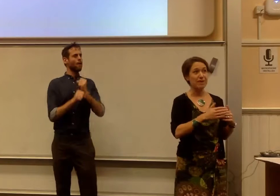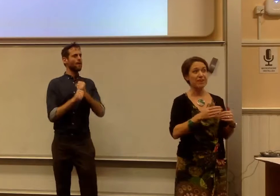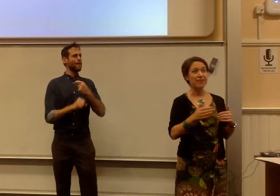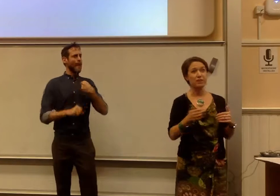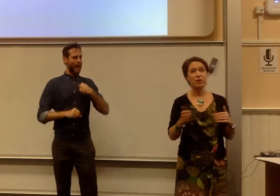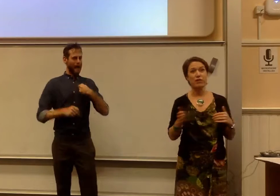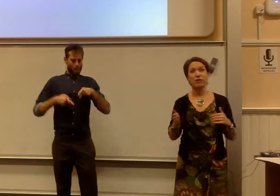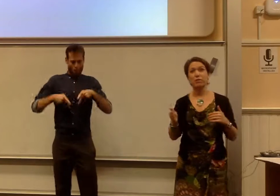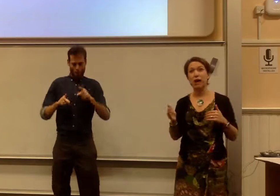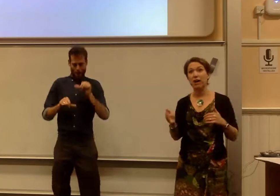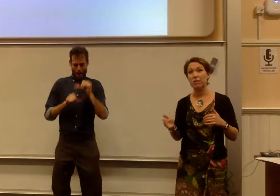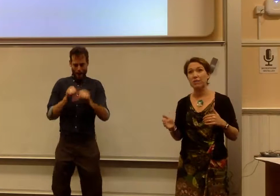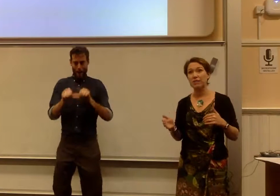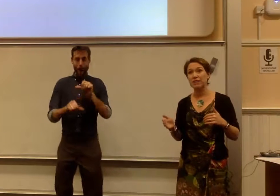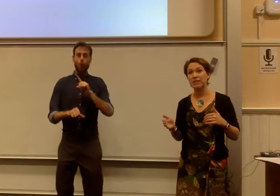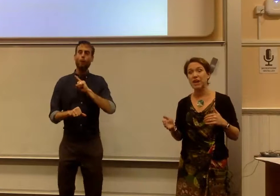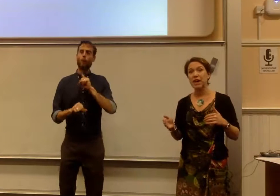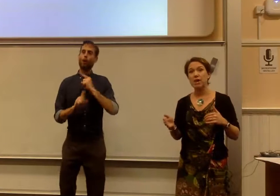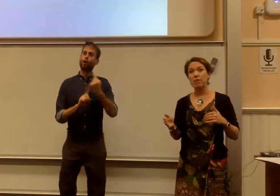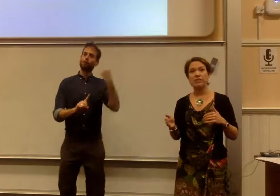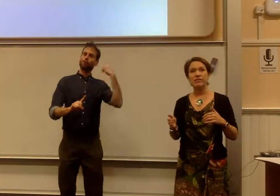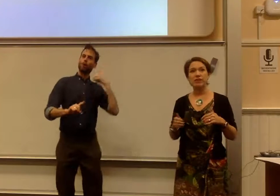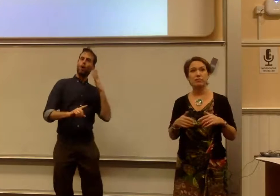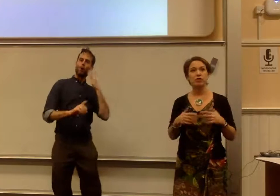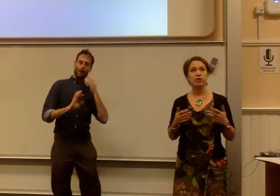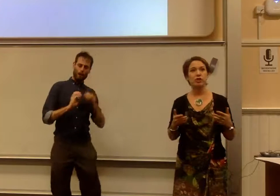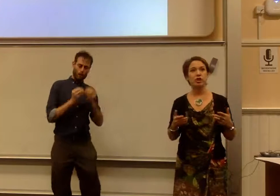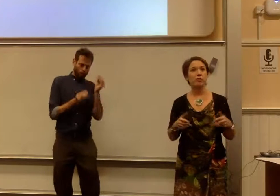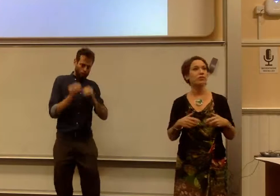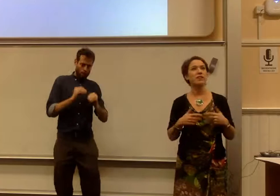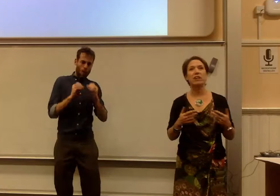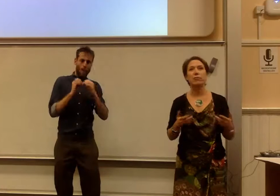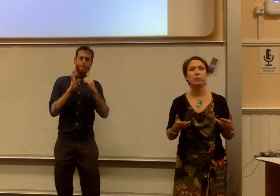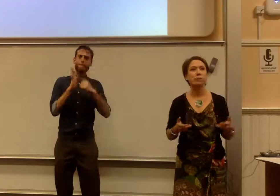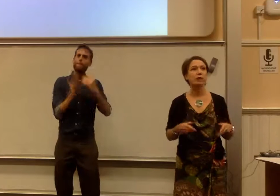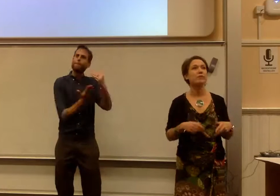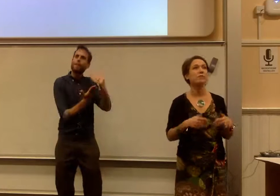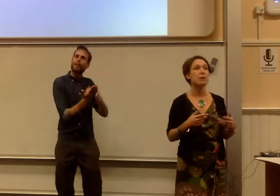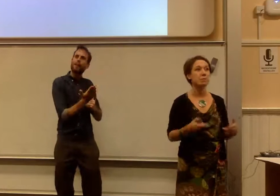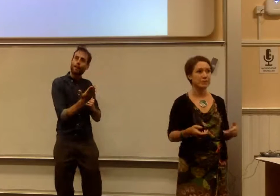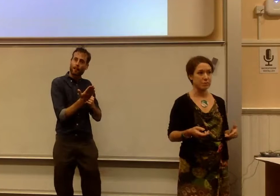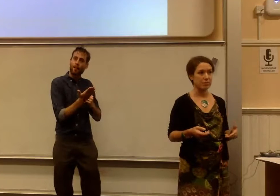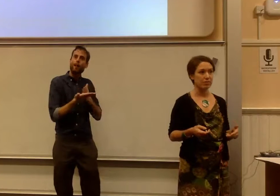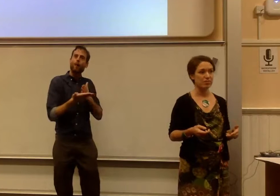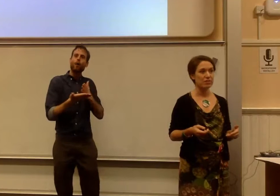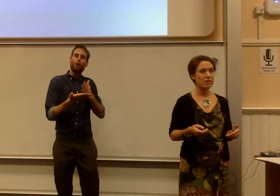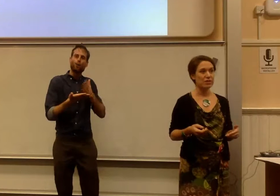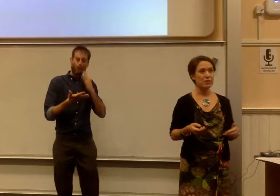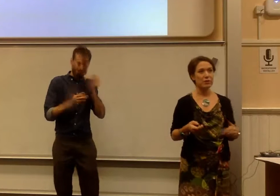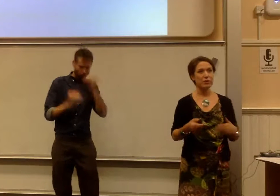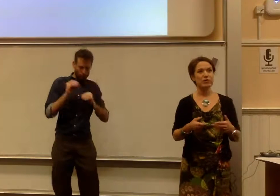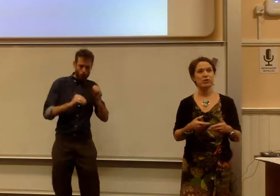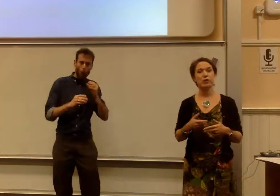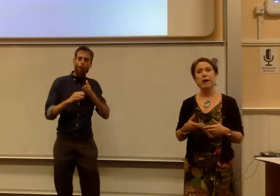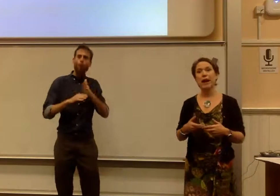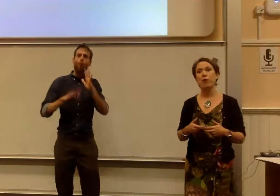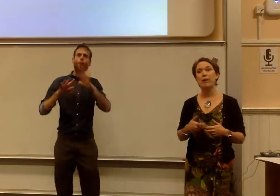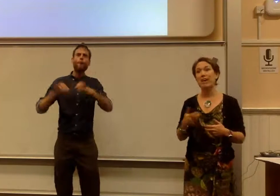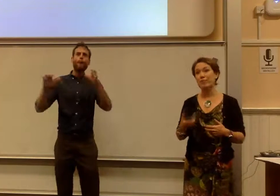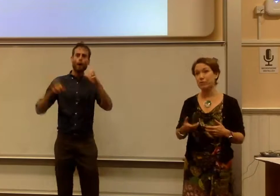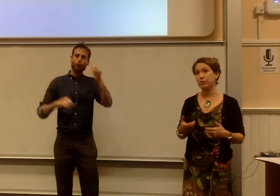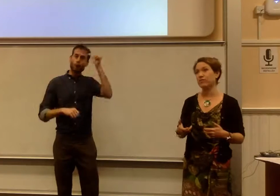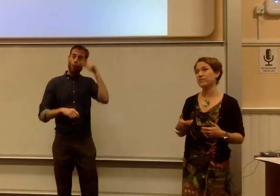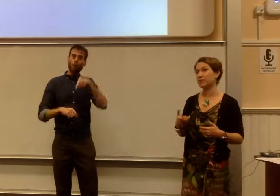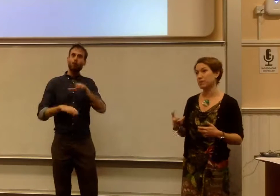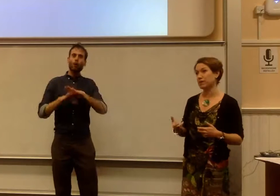bill was making its way through Parliament, because as I'm sure you know, it wasn't the government bill, it was the members' bill. So I'm going to talk about how